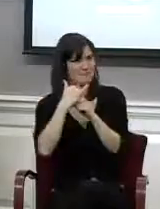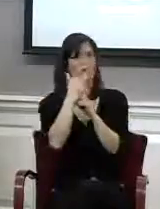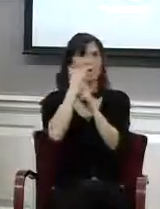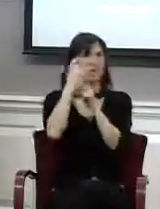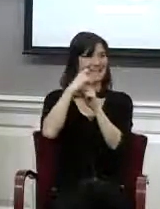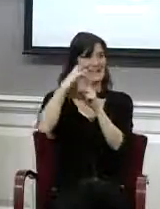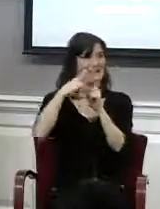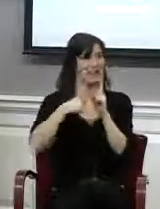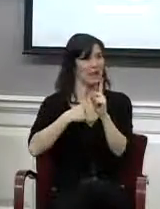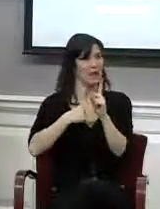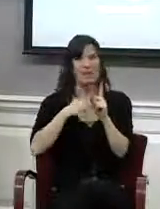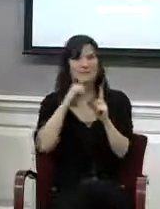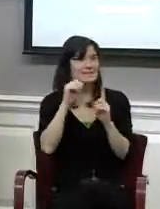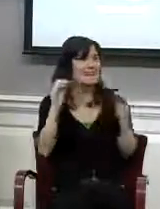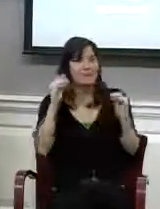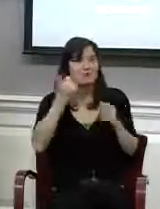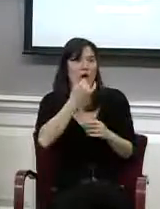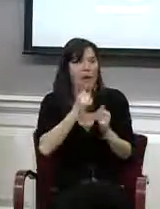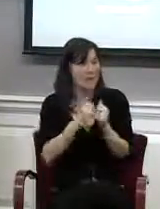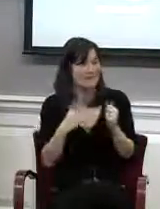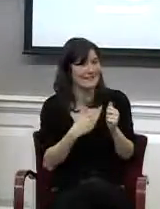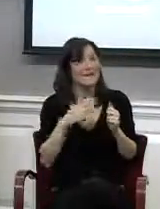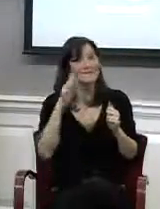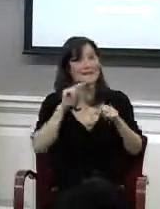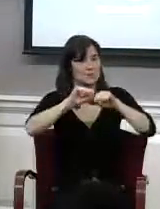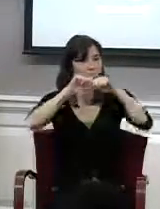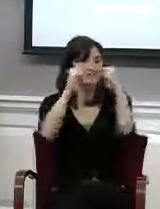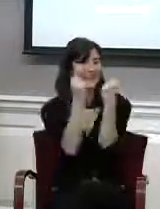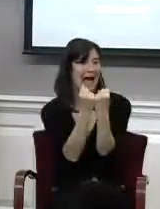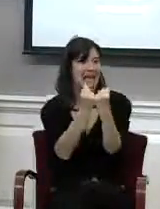of social exclusion that put them in a group that's targeted.